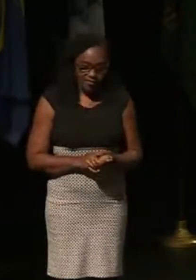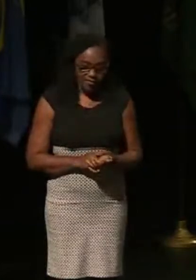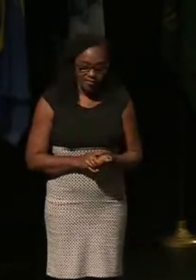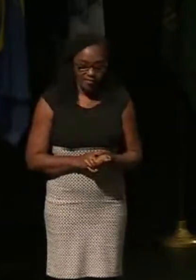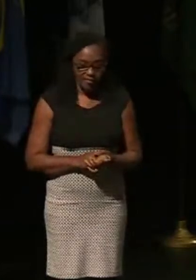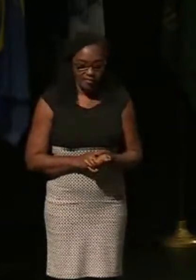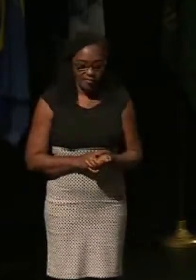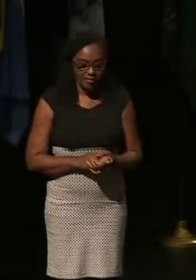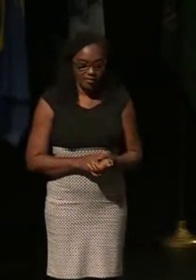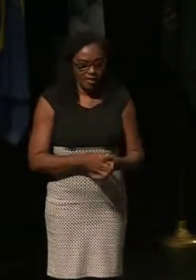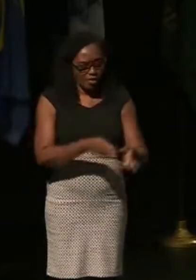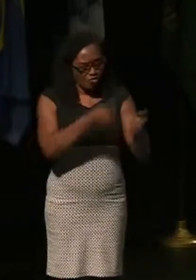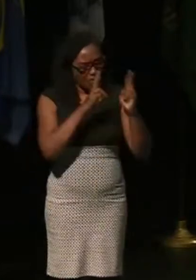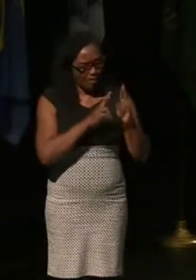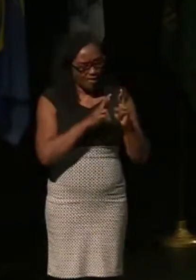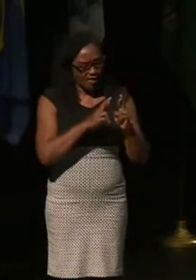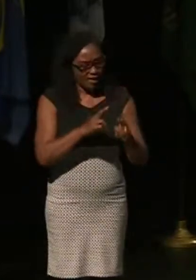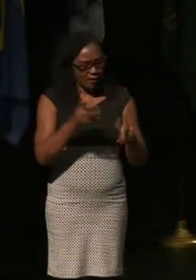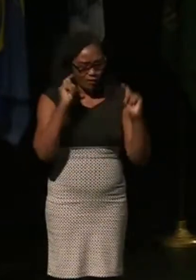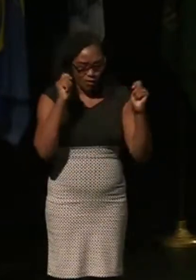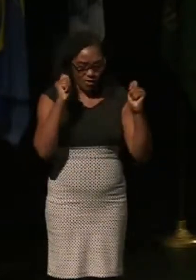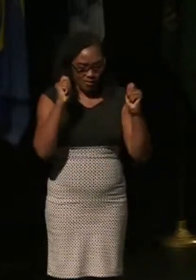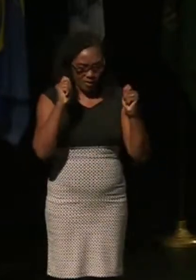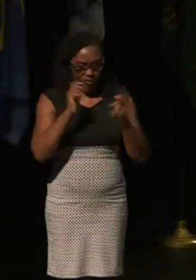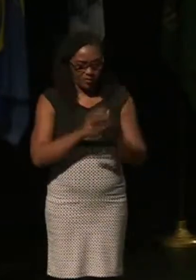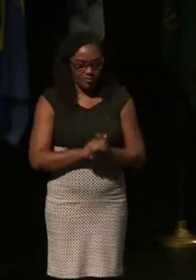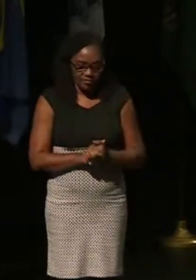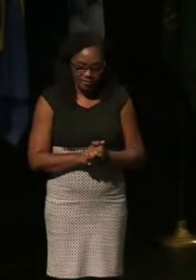country. That was a very